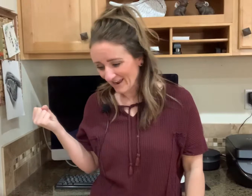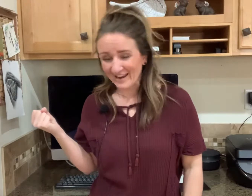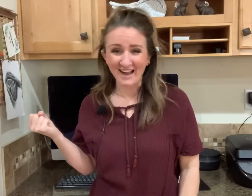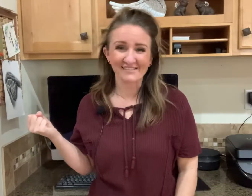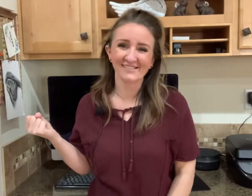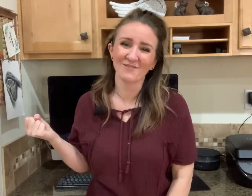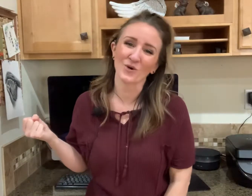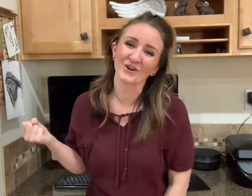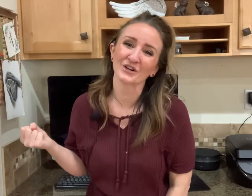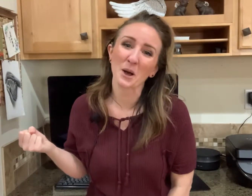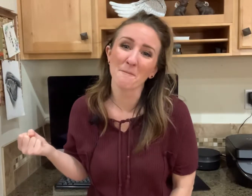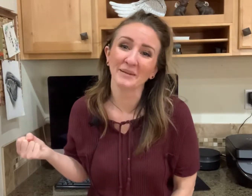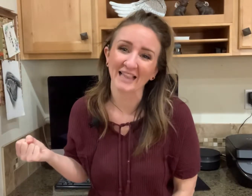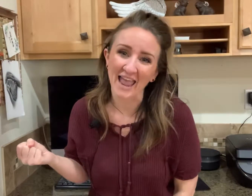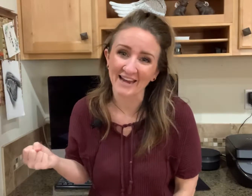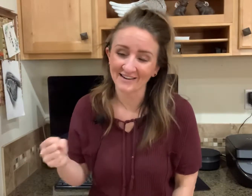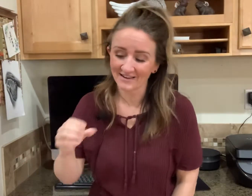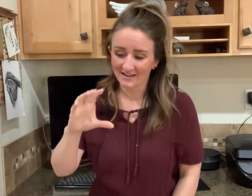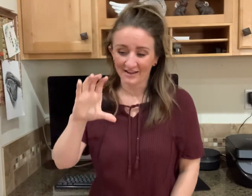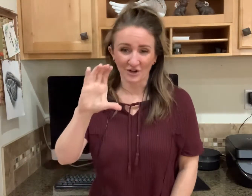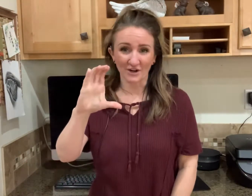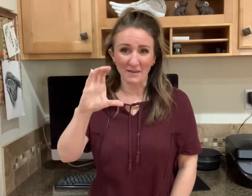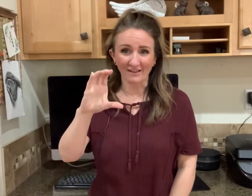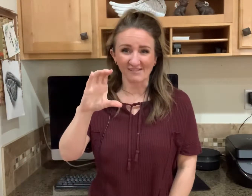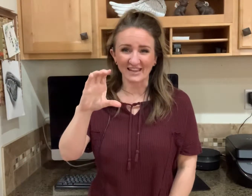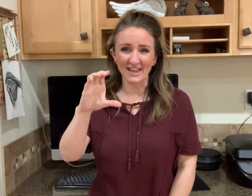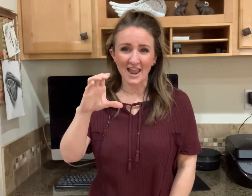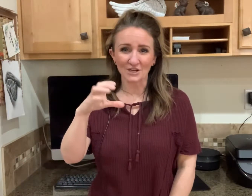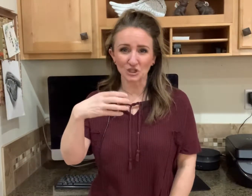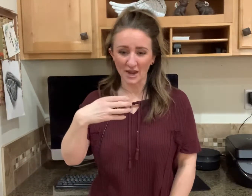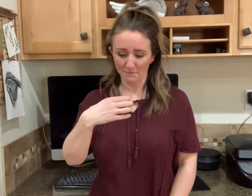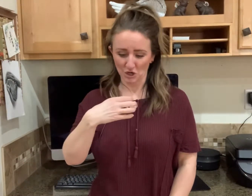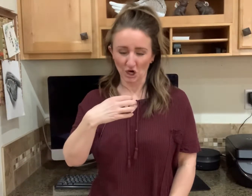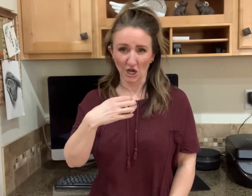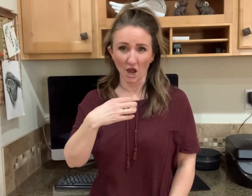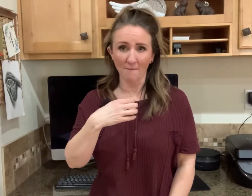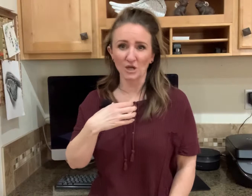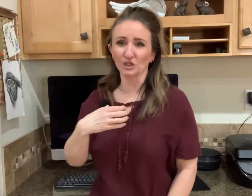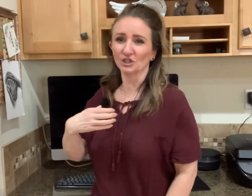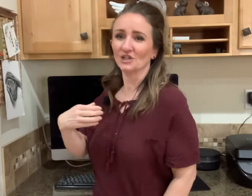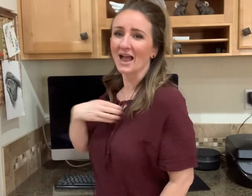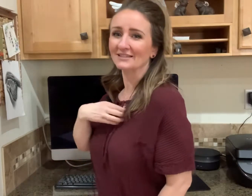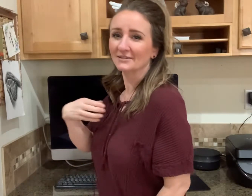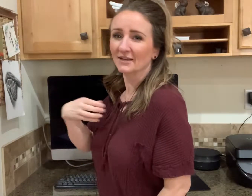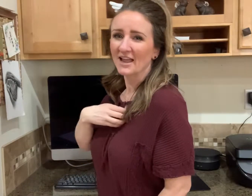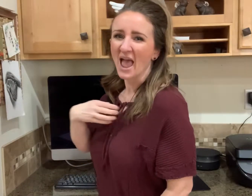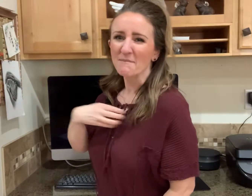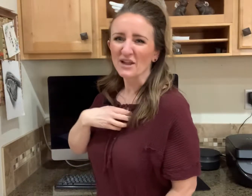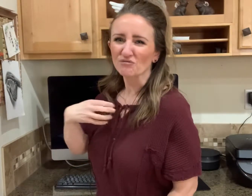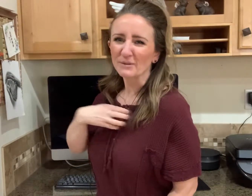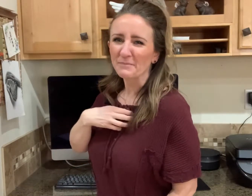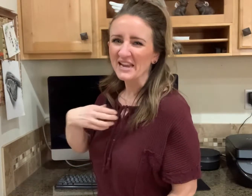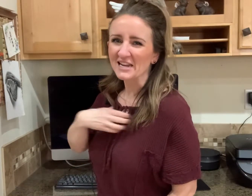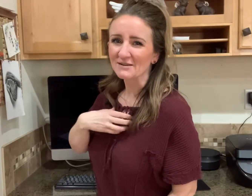Next is the word complain. You're going to make a C hand shape, and you're going to come on your chest and make a repeated